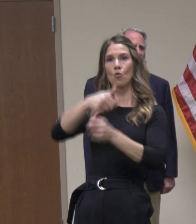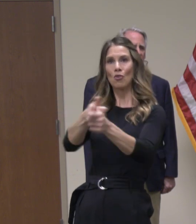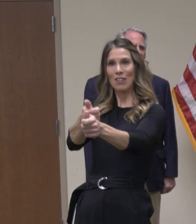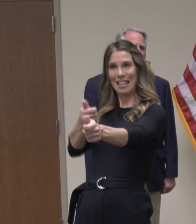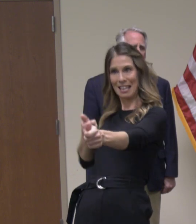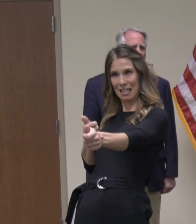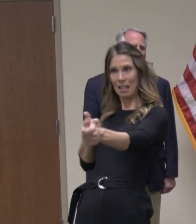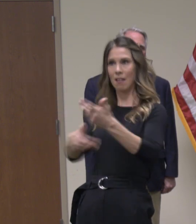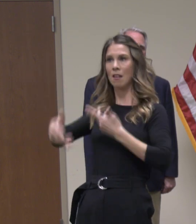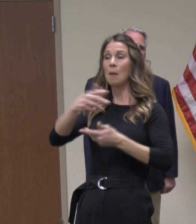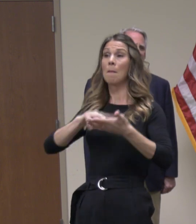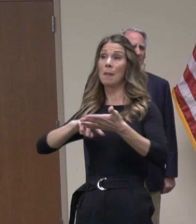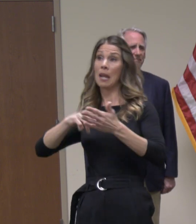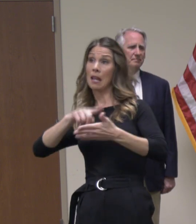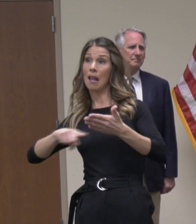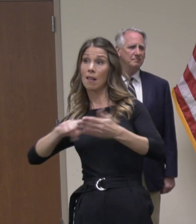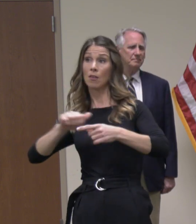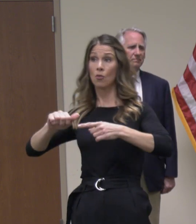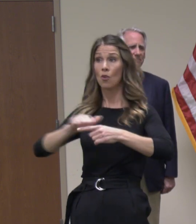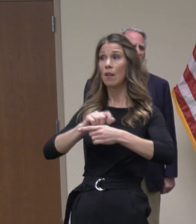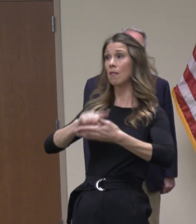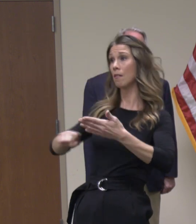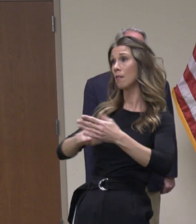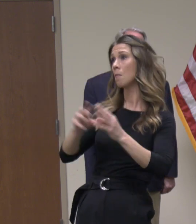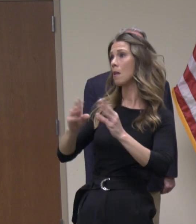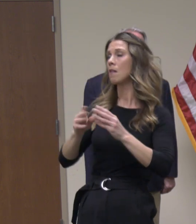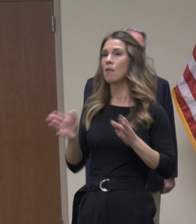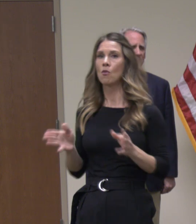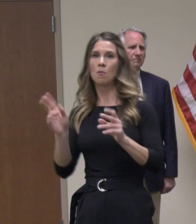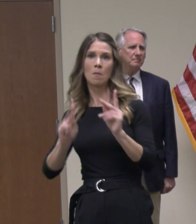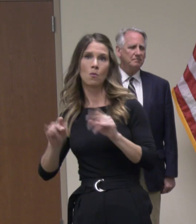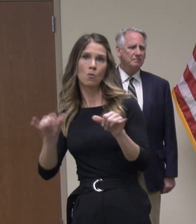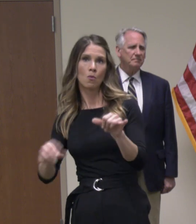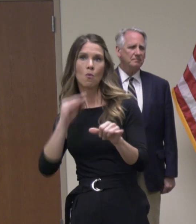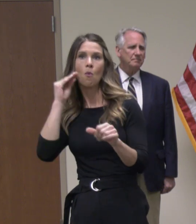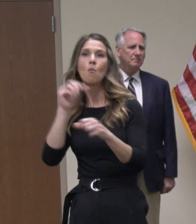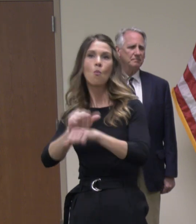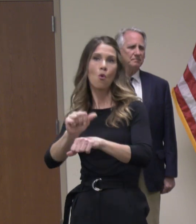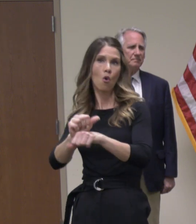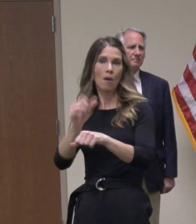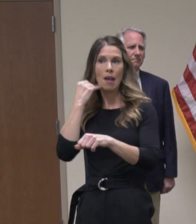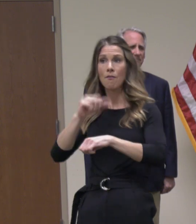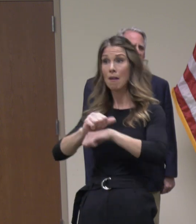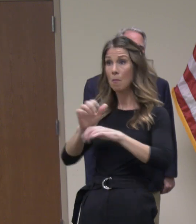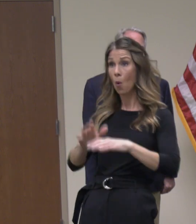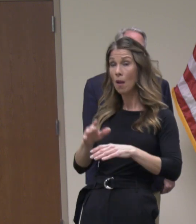meetings, canceling some trainings, and encouraging staff to work from home when able.